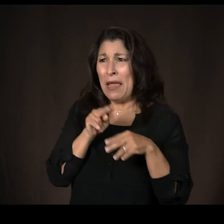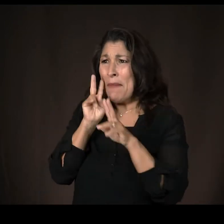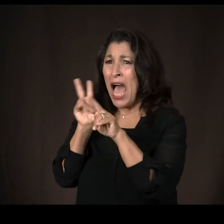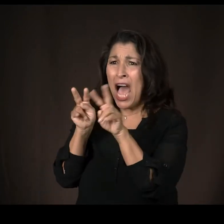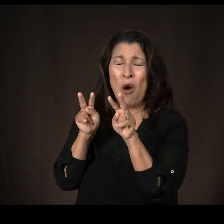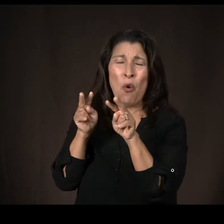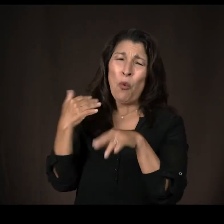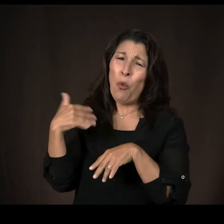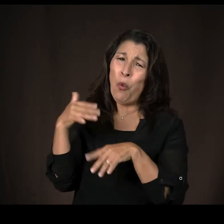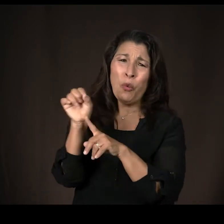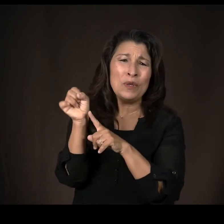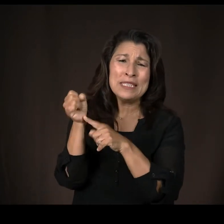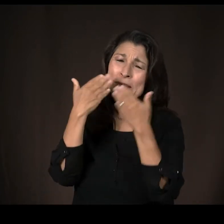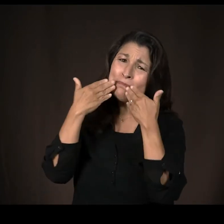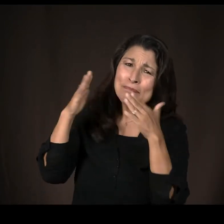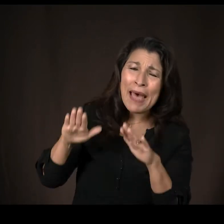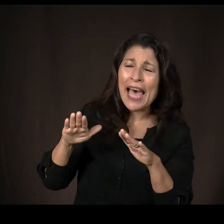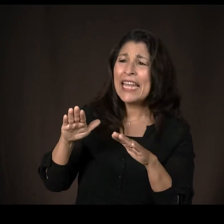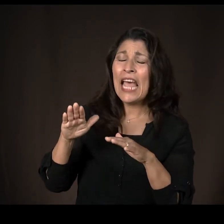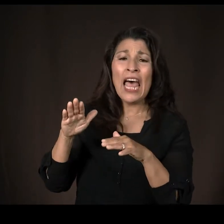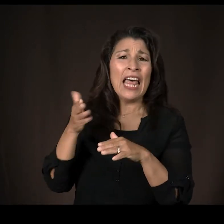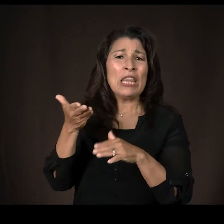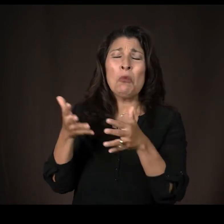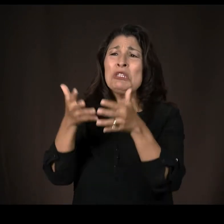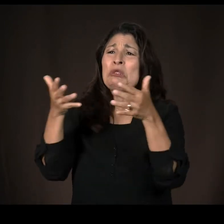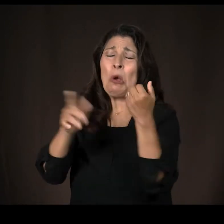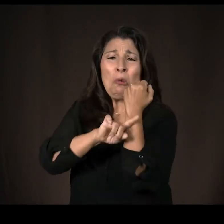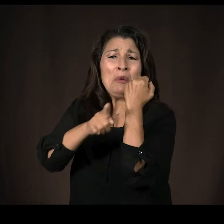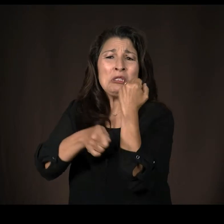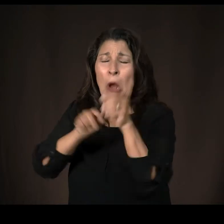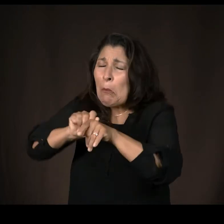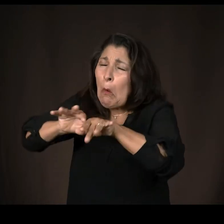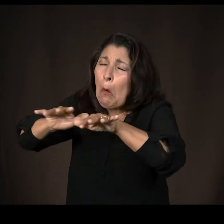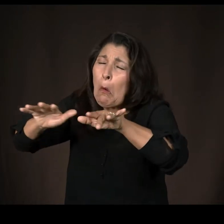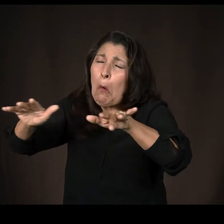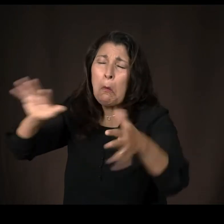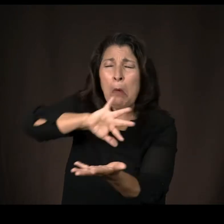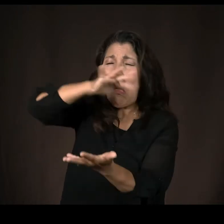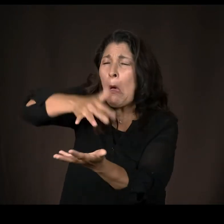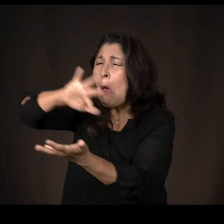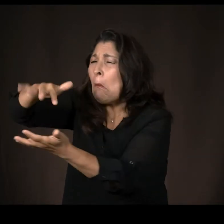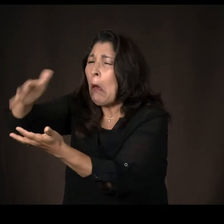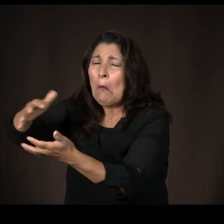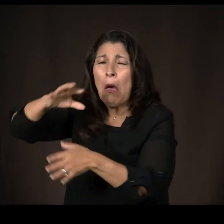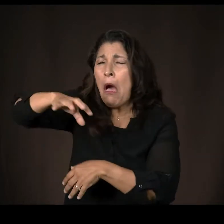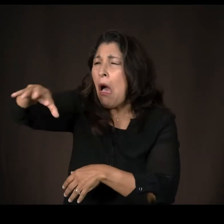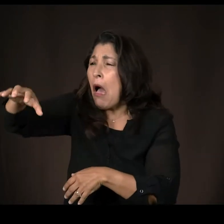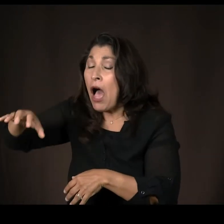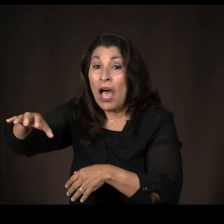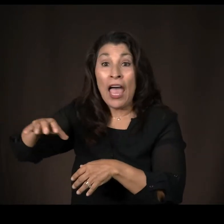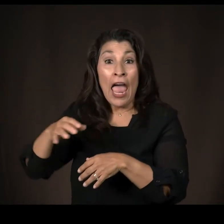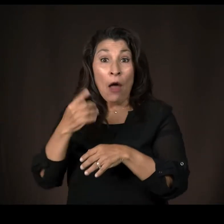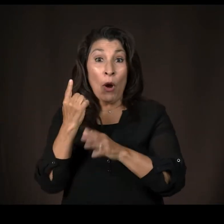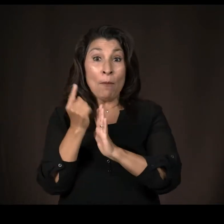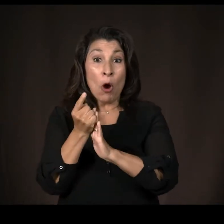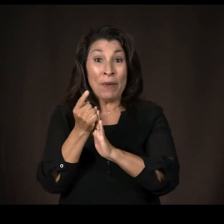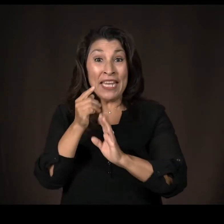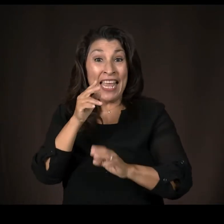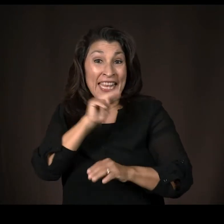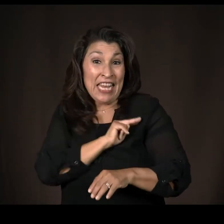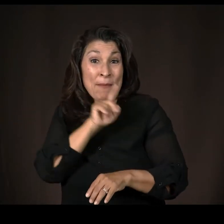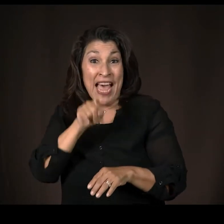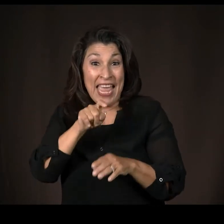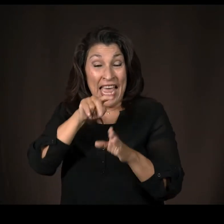bad. Did you notice that there was so much rubble and ruin piled up that at one point Nehemiah had to dismount, get off his